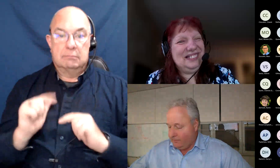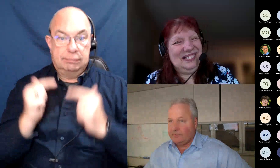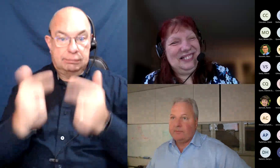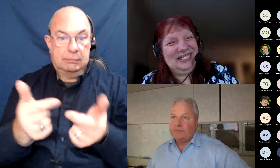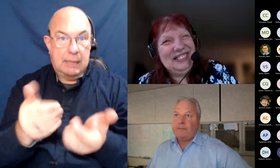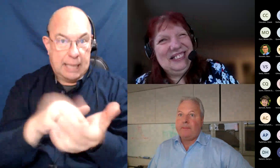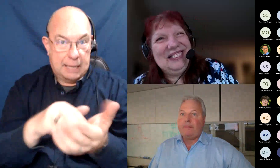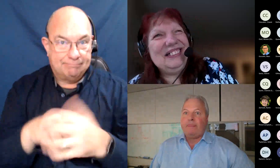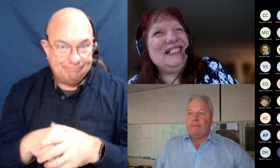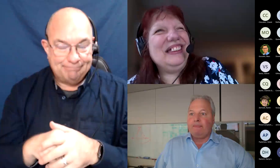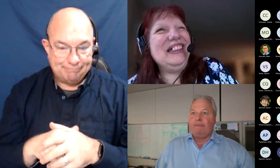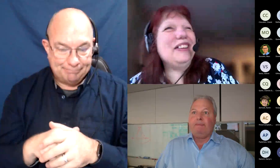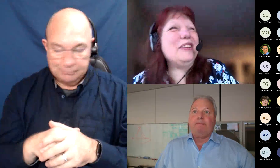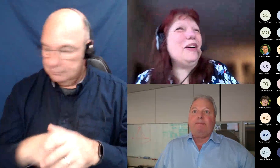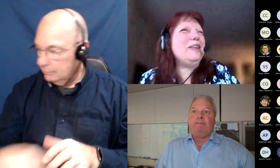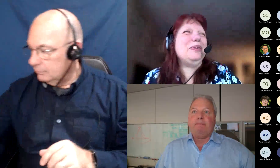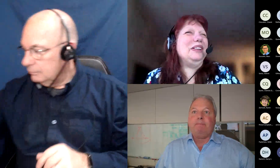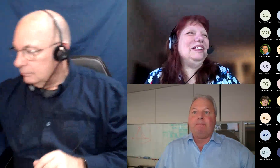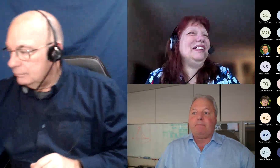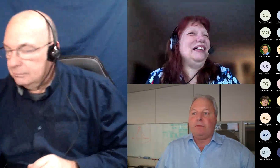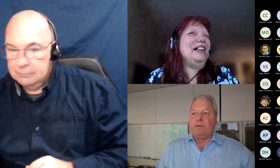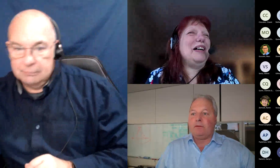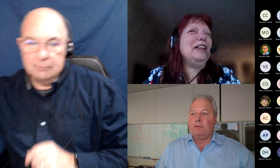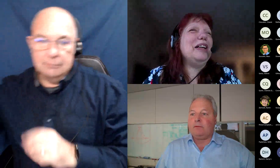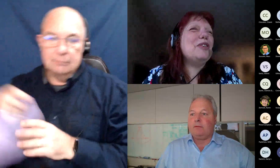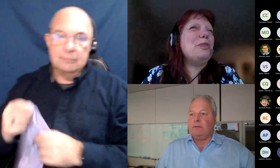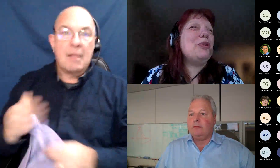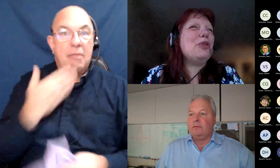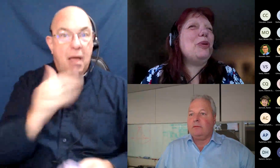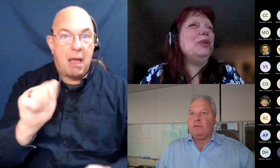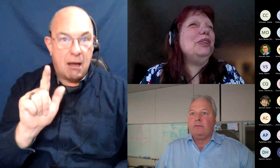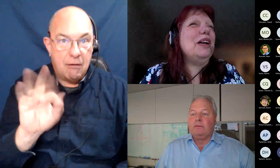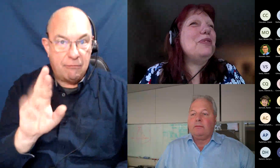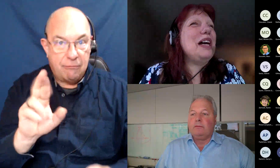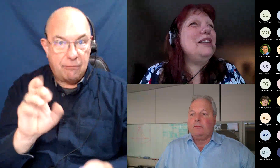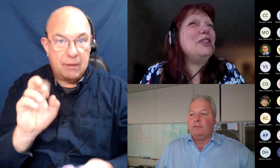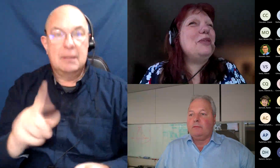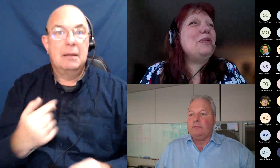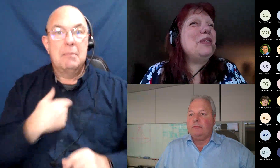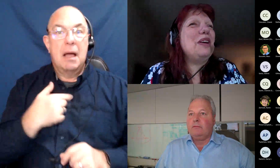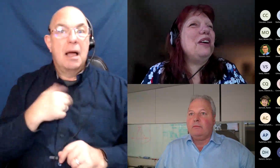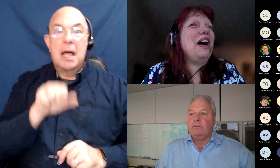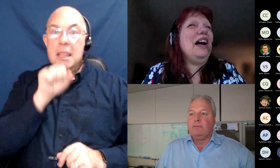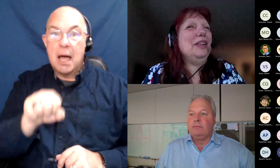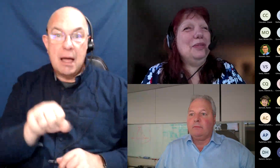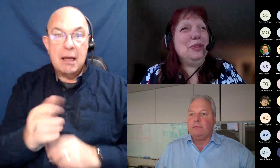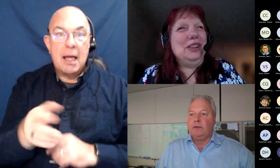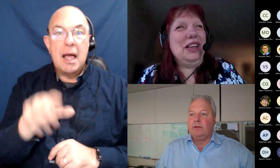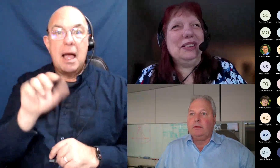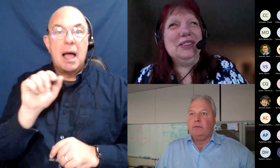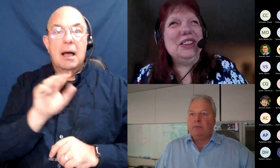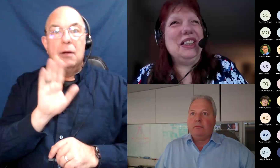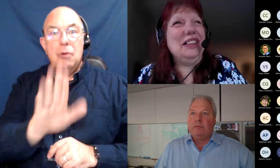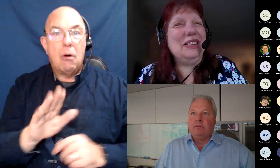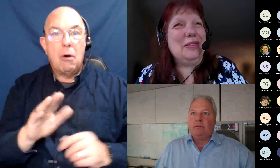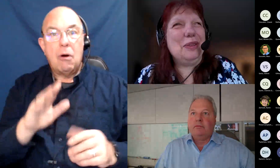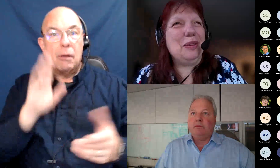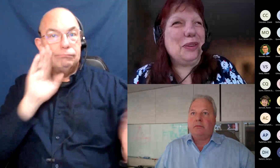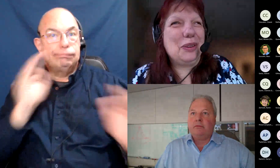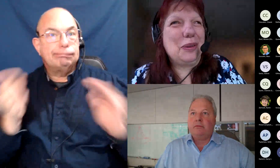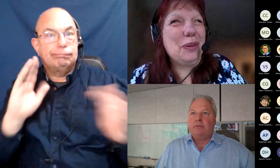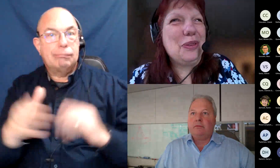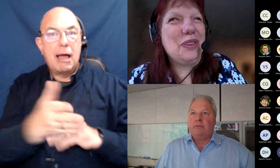again. Thank you, Alfred. And as a person who loves anchovies, I love your analogy and